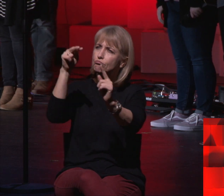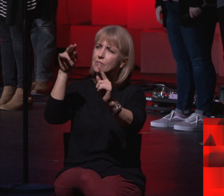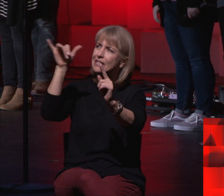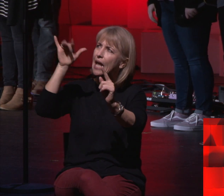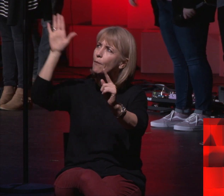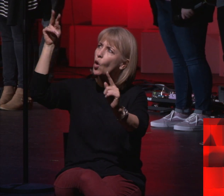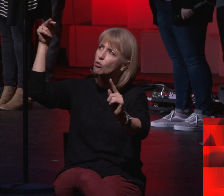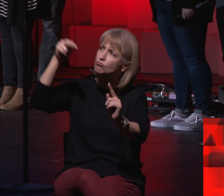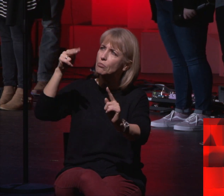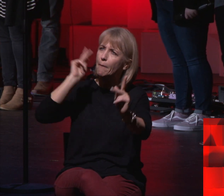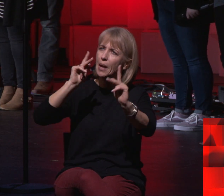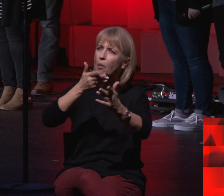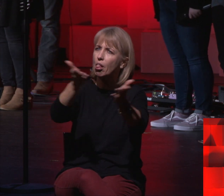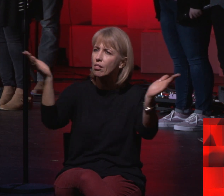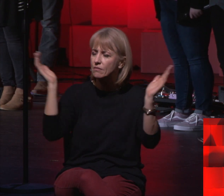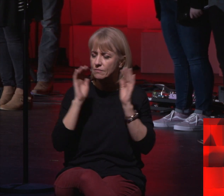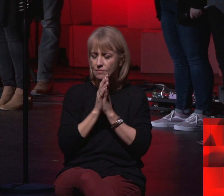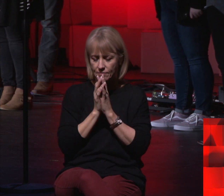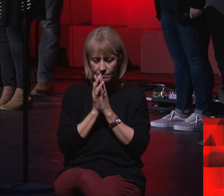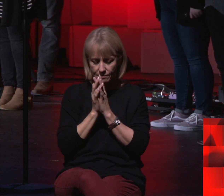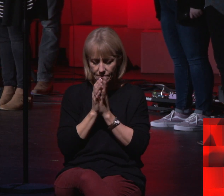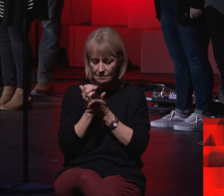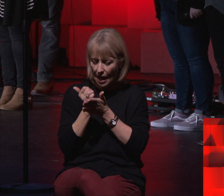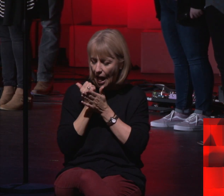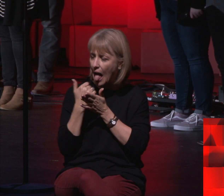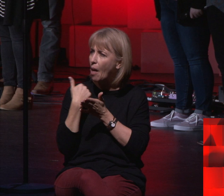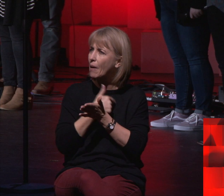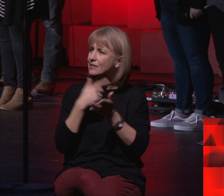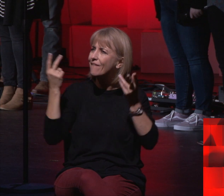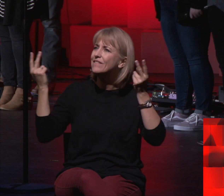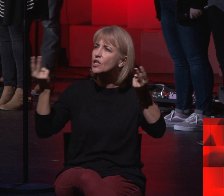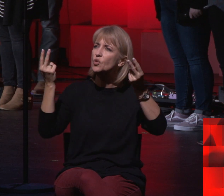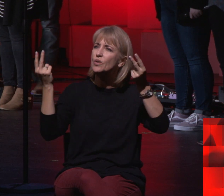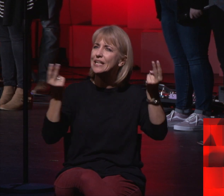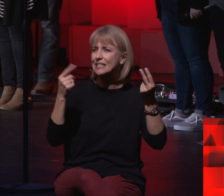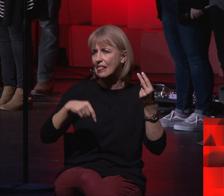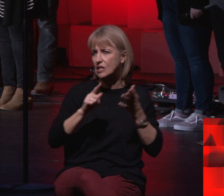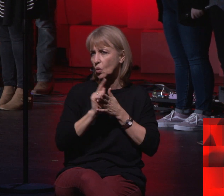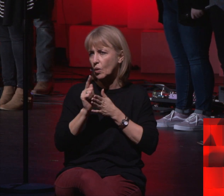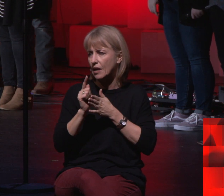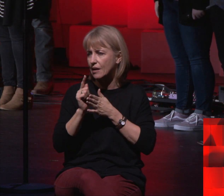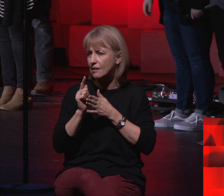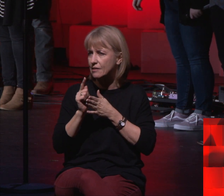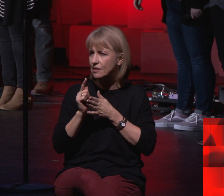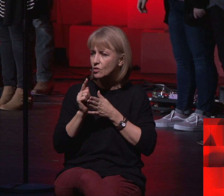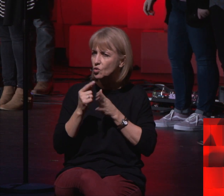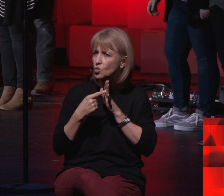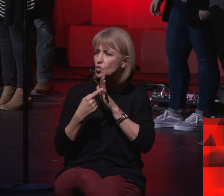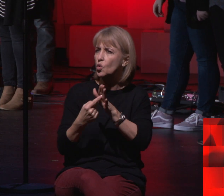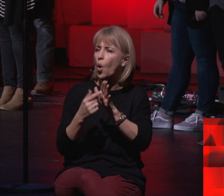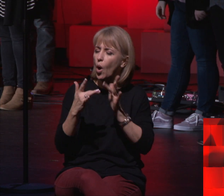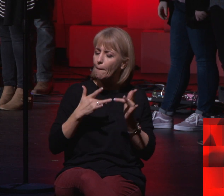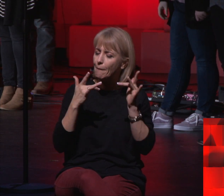And I pray that throughout this week, there'll just be many, many victories as compassion shines over a world